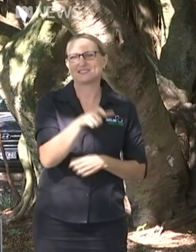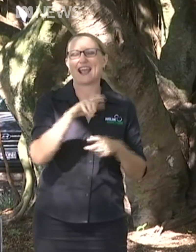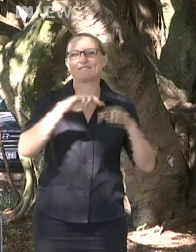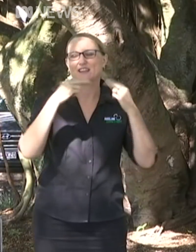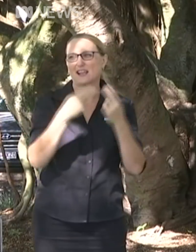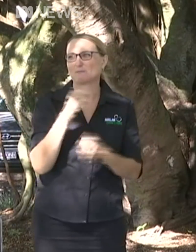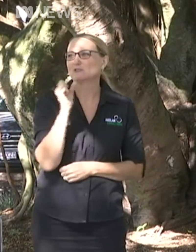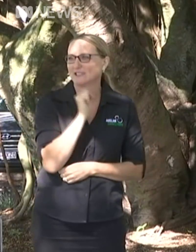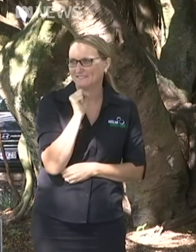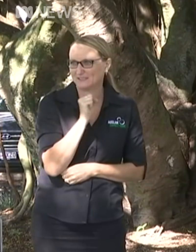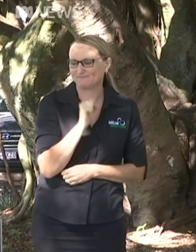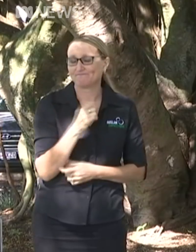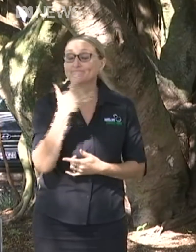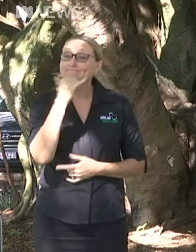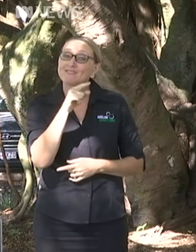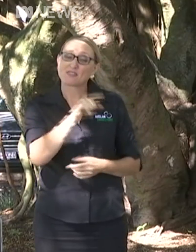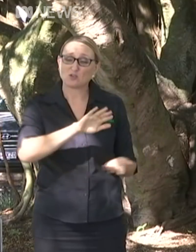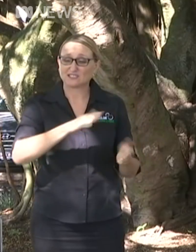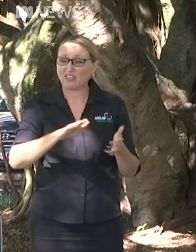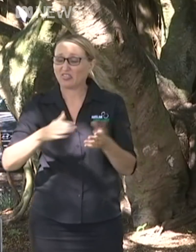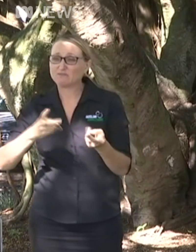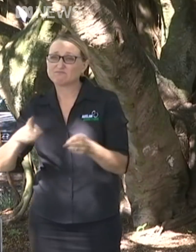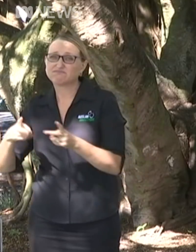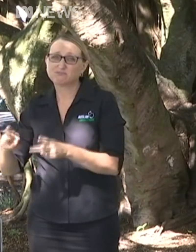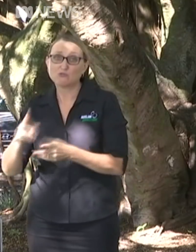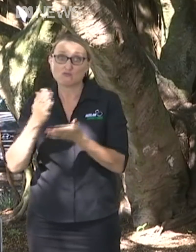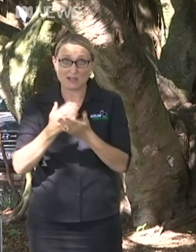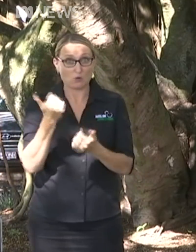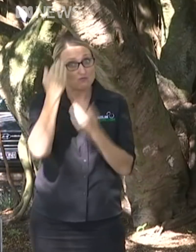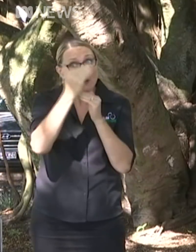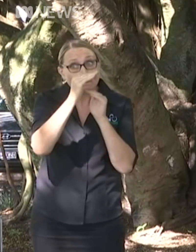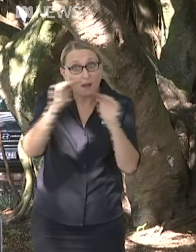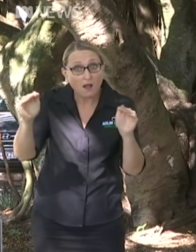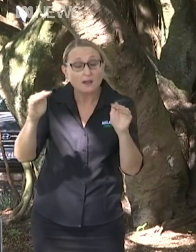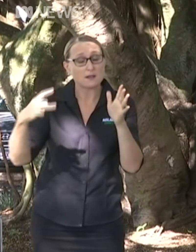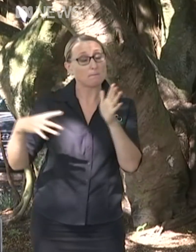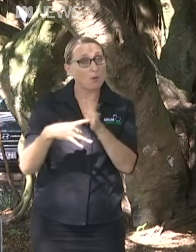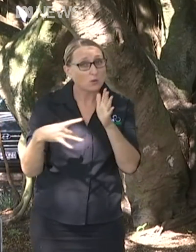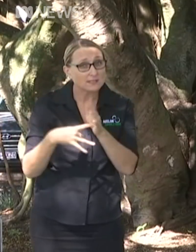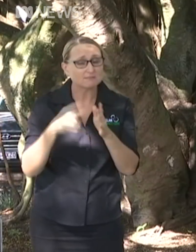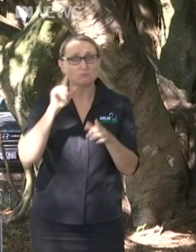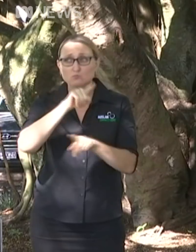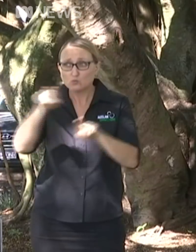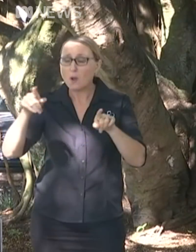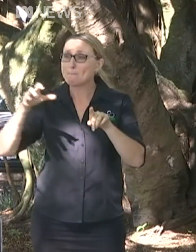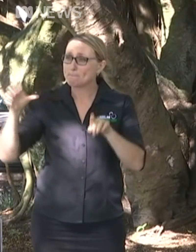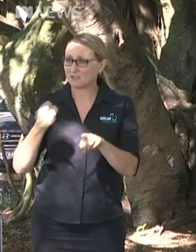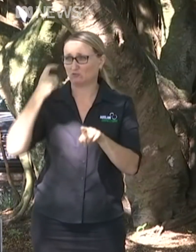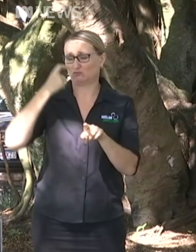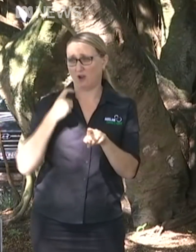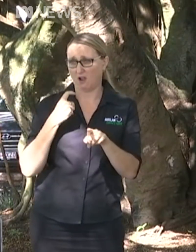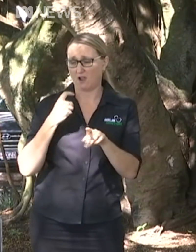deaths reminds us of just how important our effort to stop the spread of